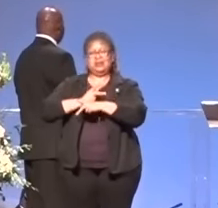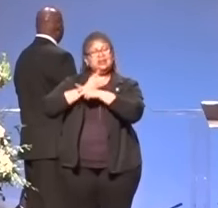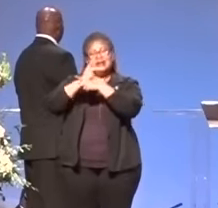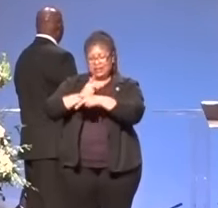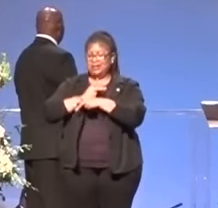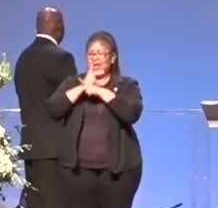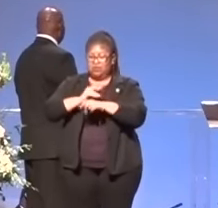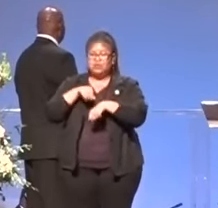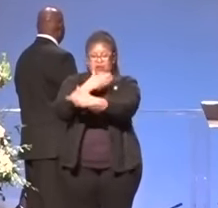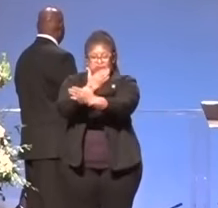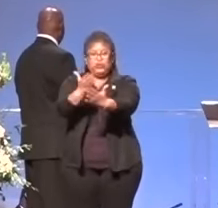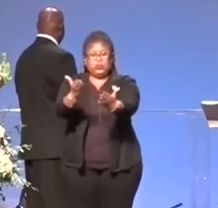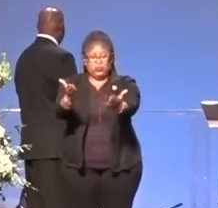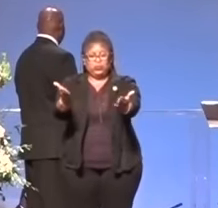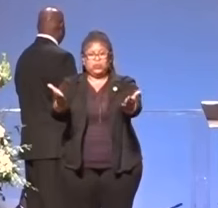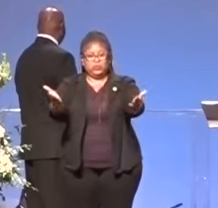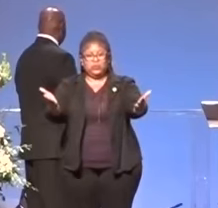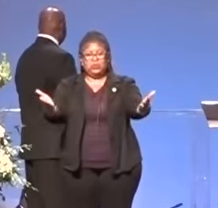of you.